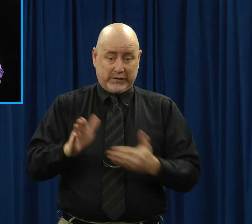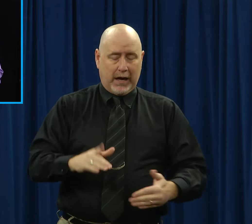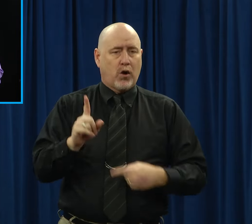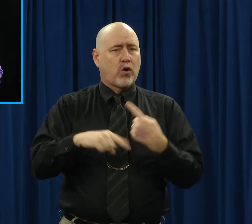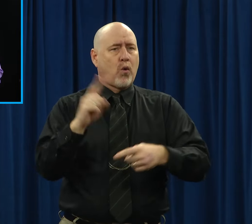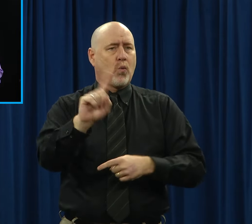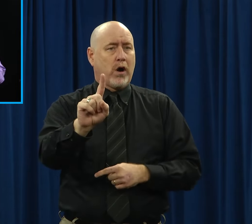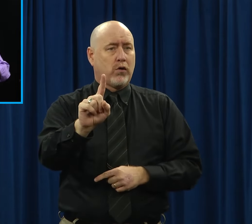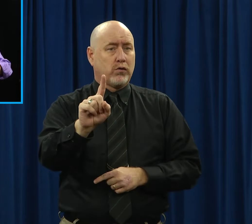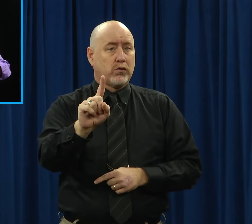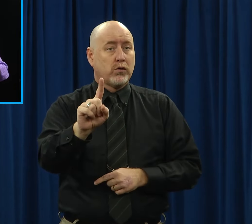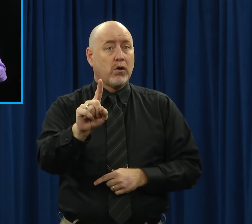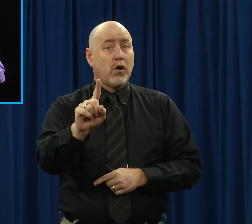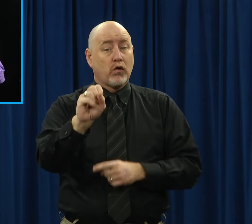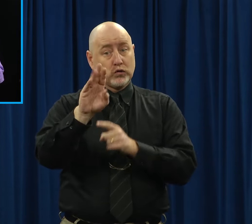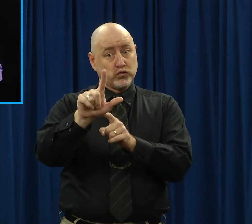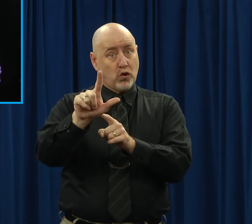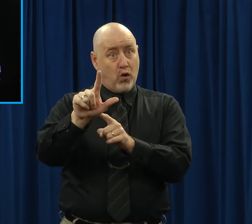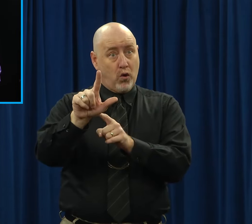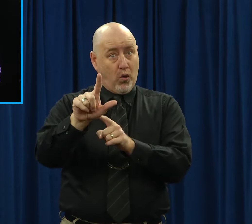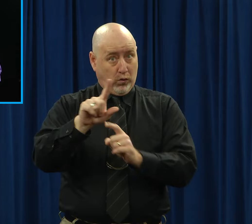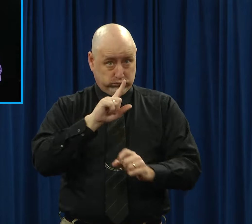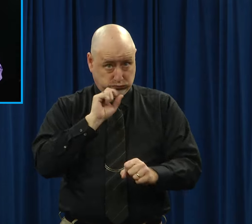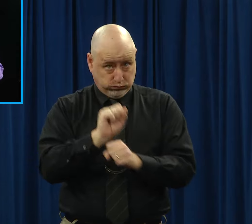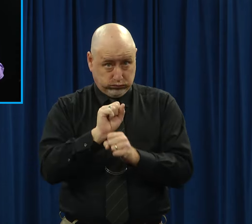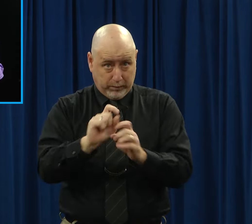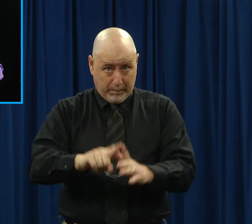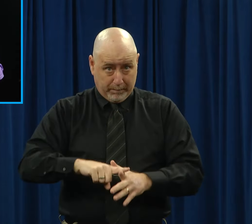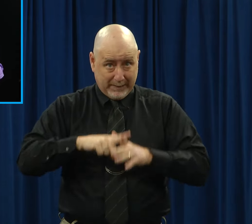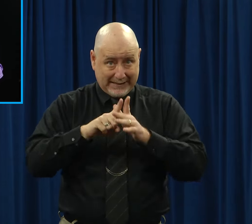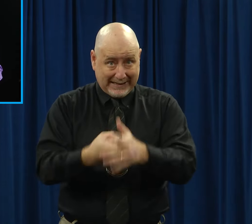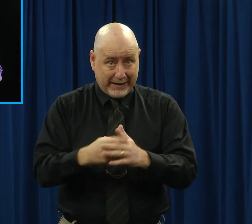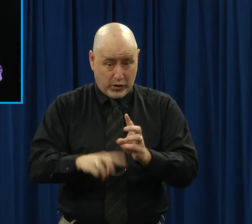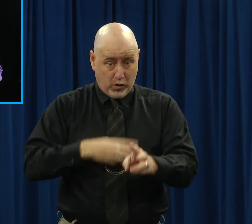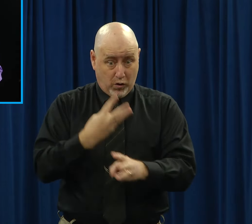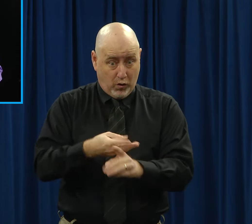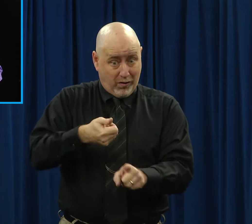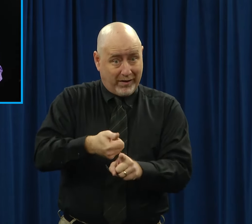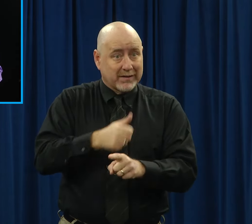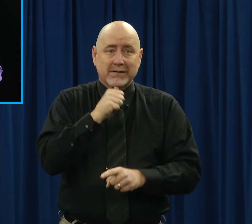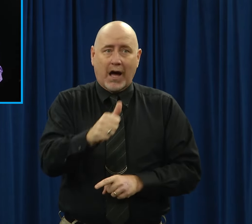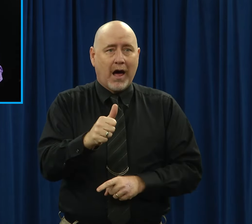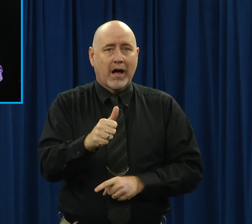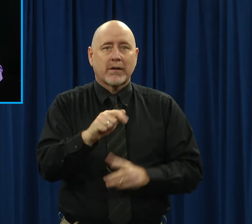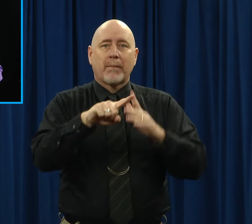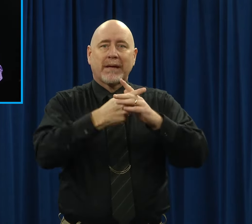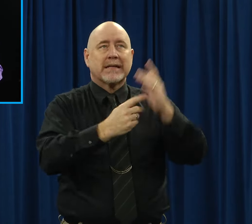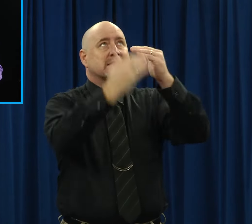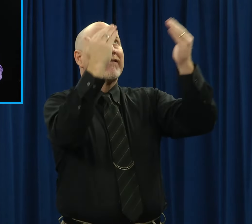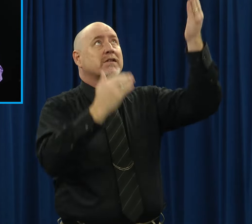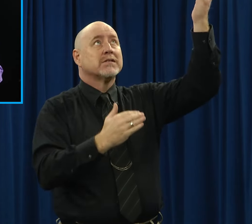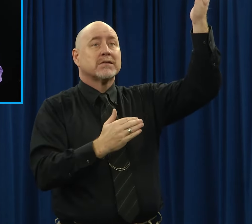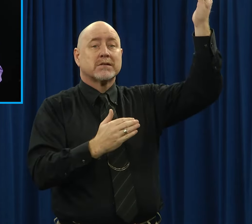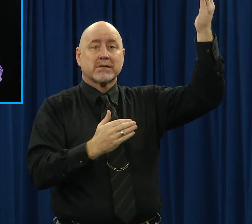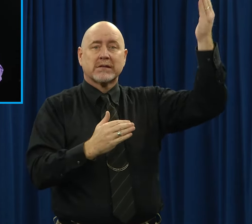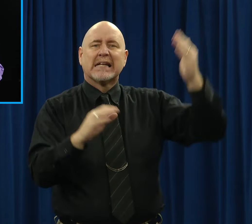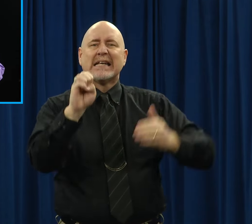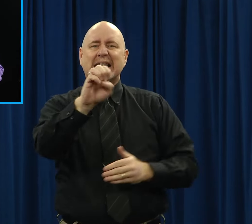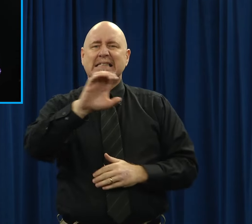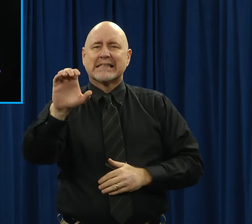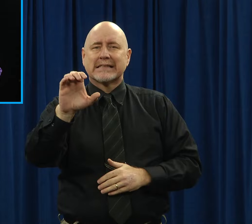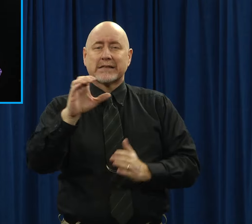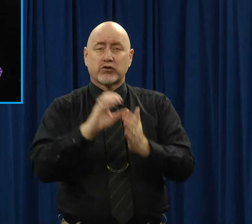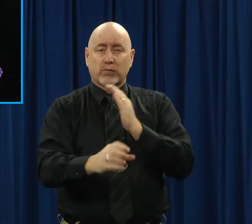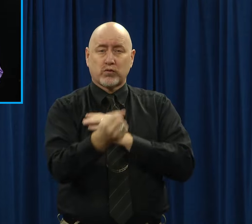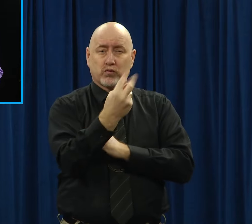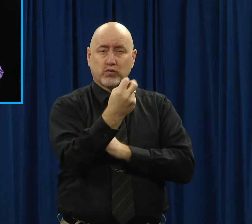we die? Now, the journey of the human soul doesn't actually begin on this earth. It begins in heaven. I want you to